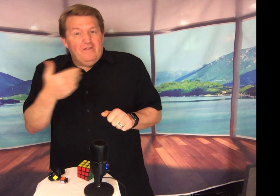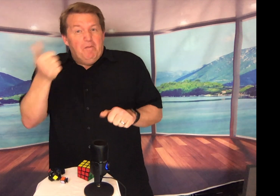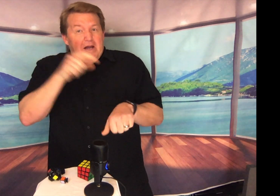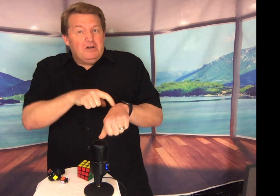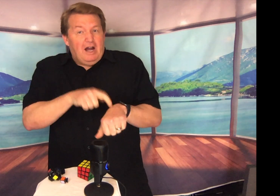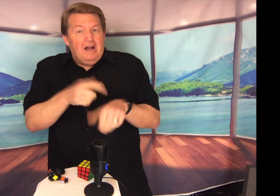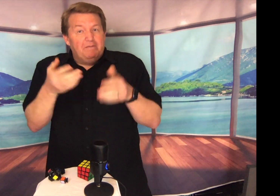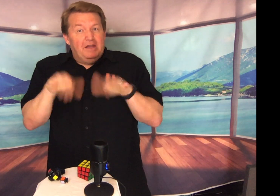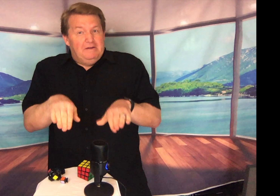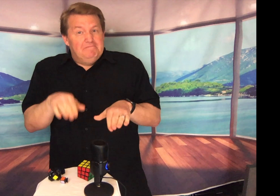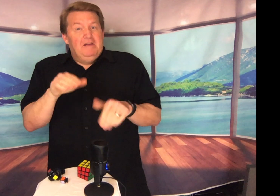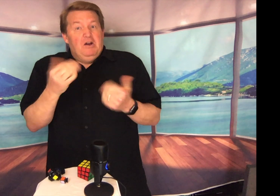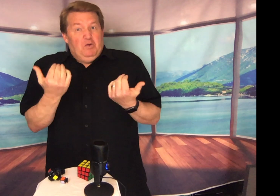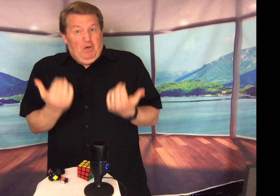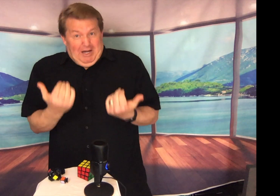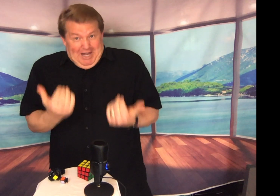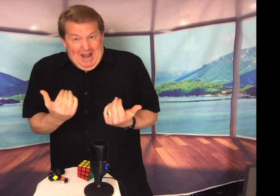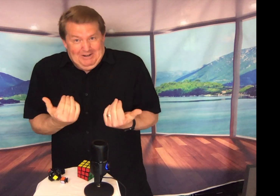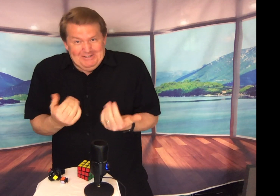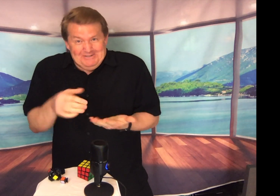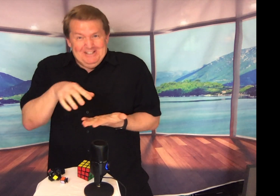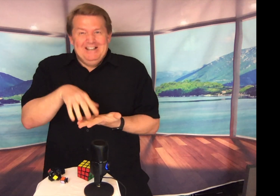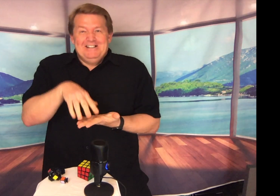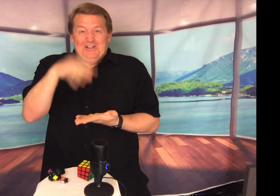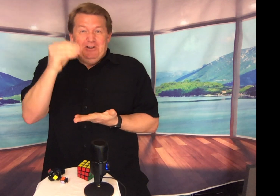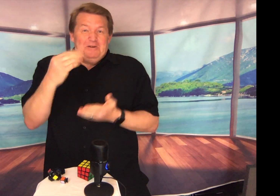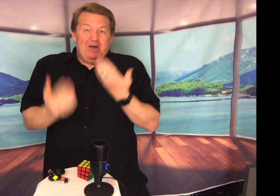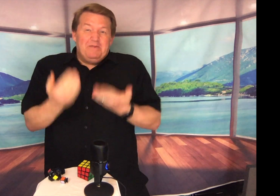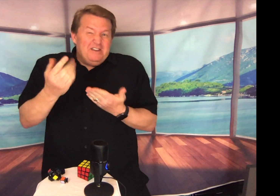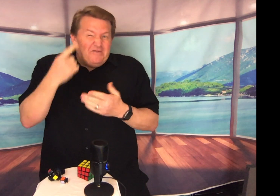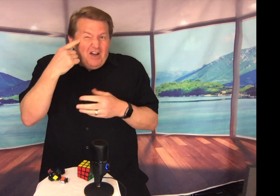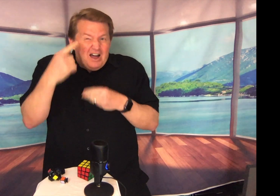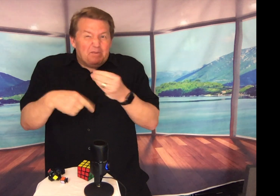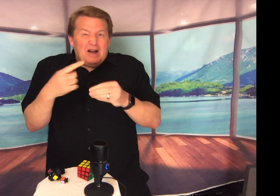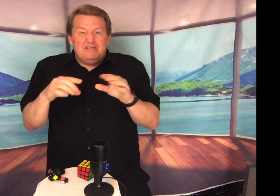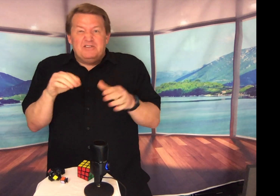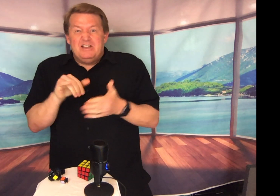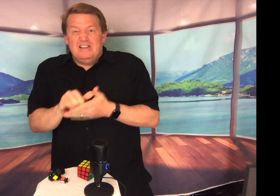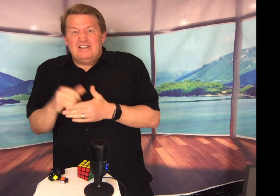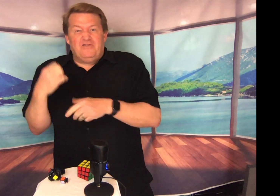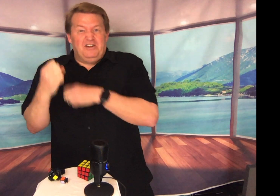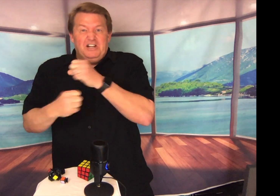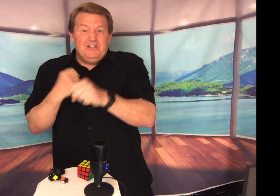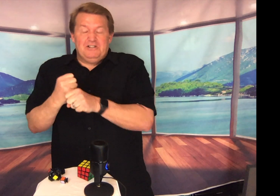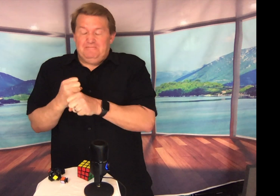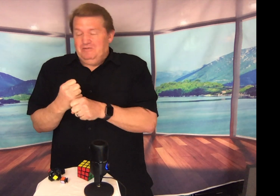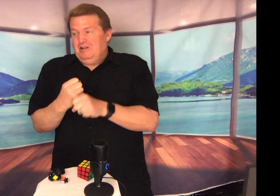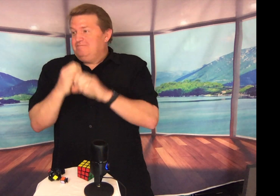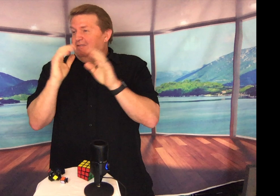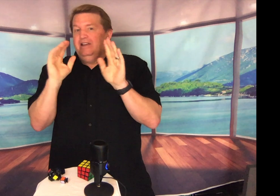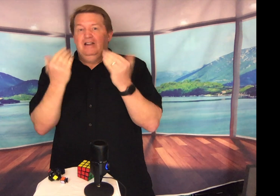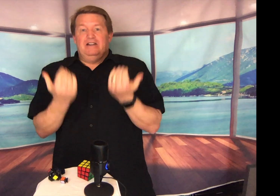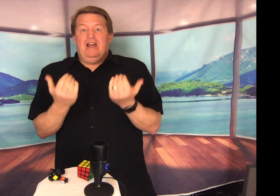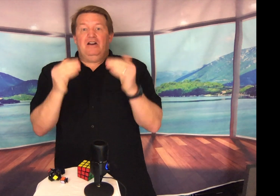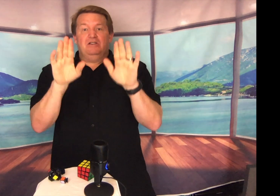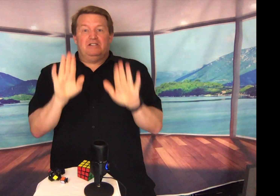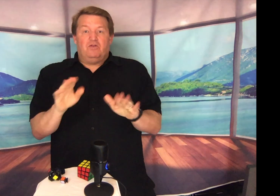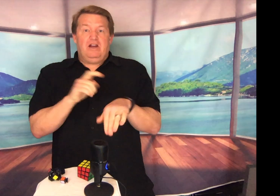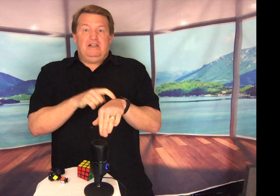better time than right now to learn? Maybe you've thought about doing this for years. Well, now is a great